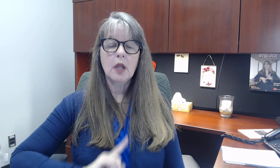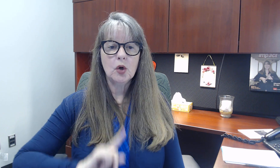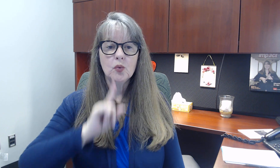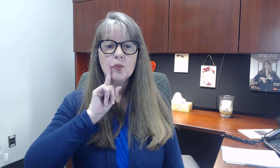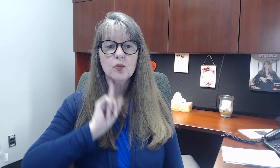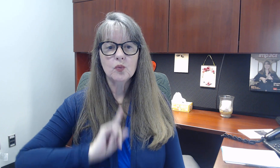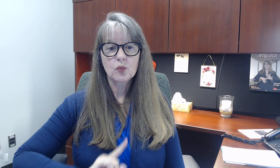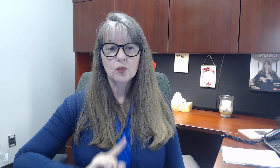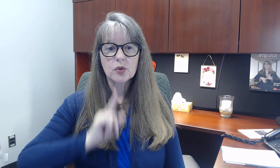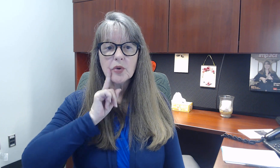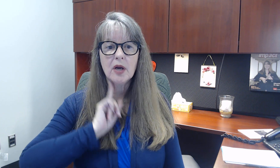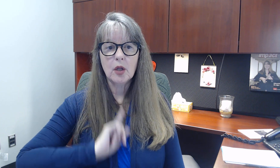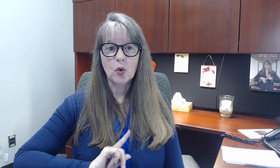Swallow. Swallow.